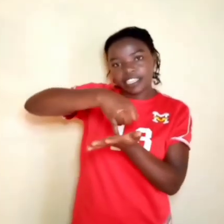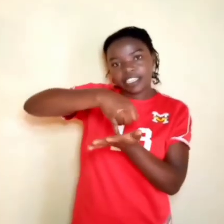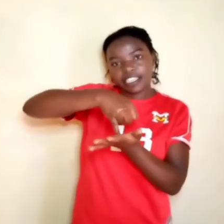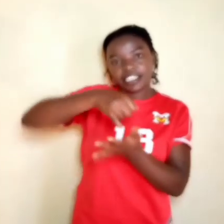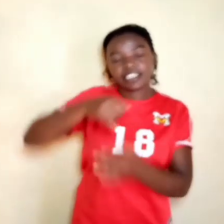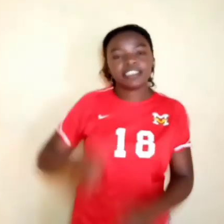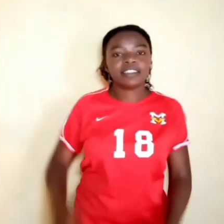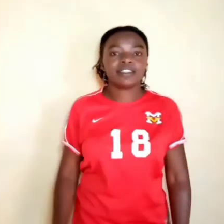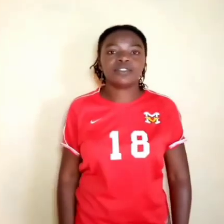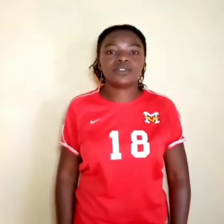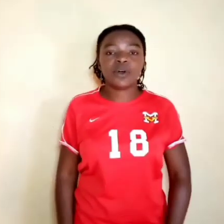eat.